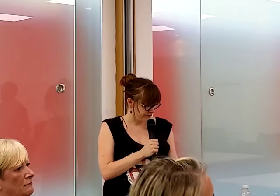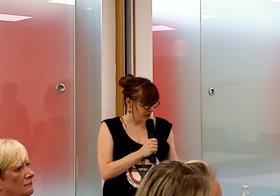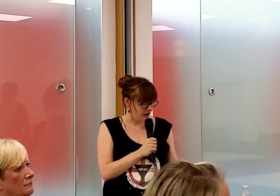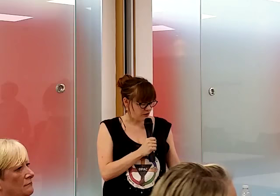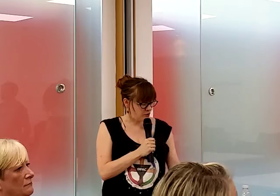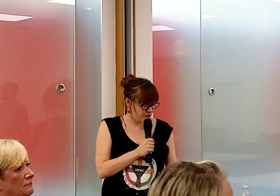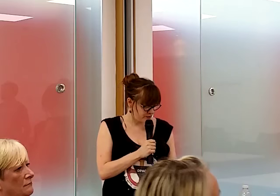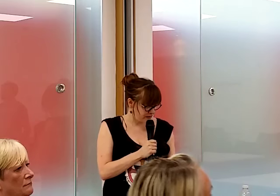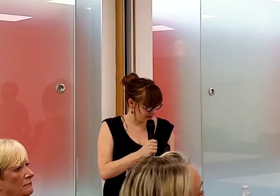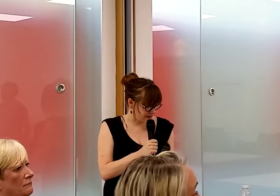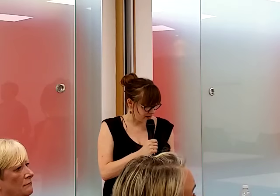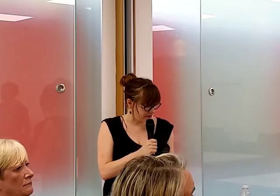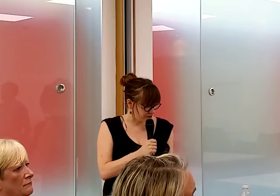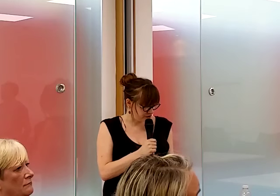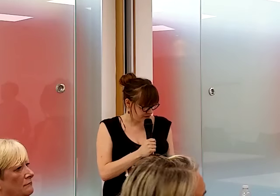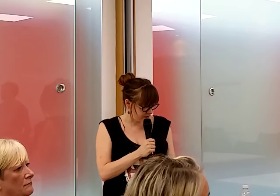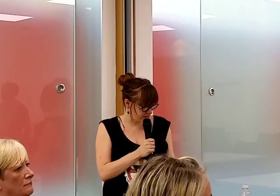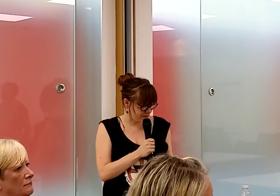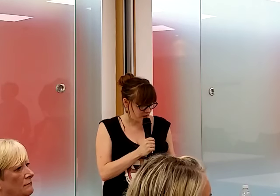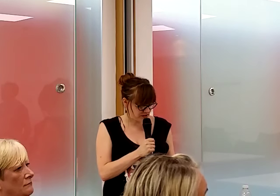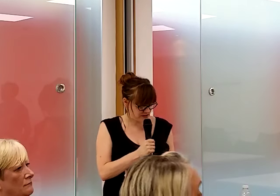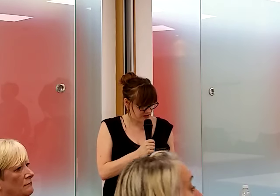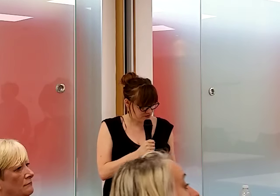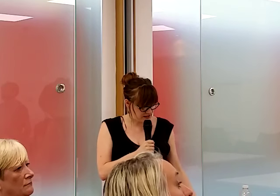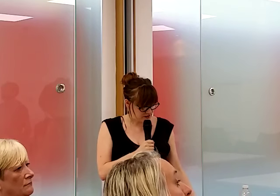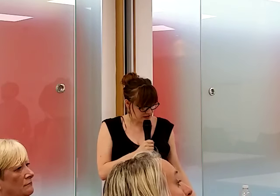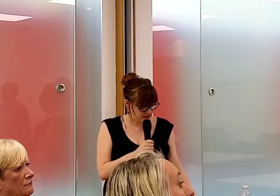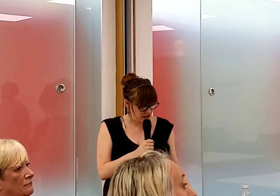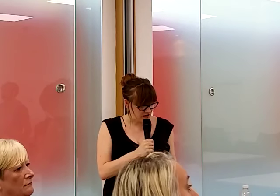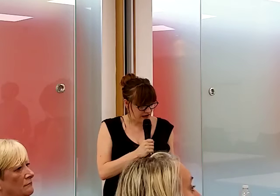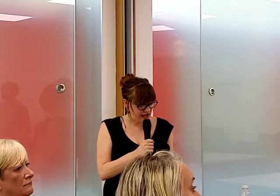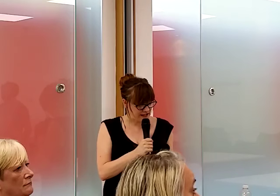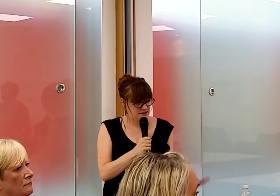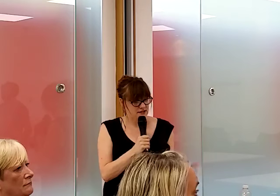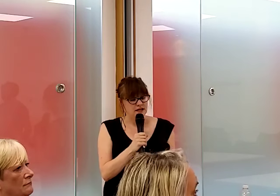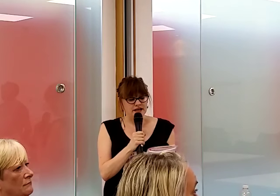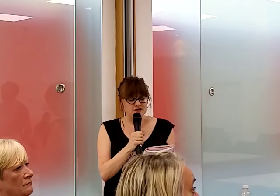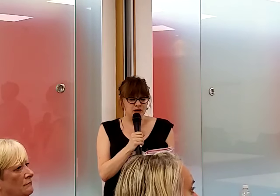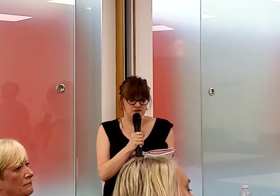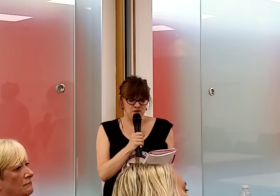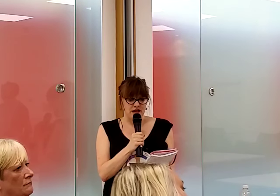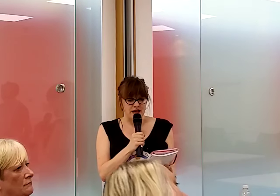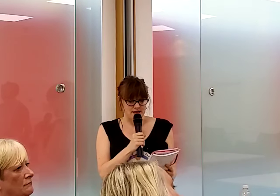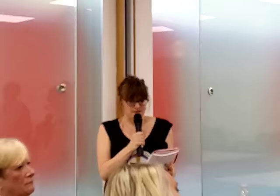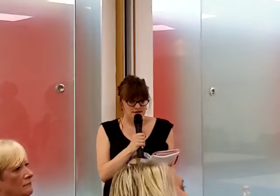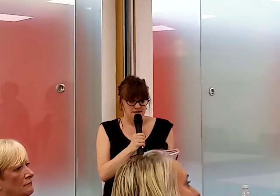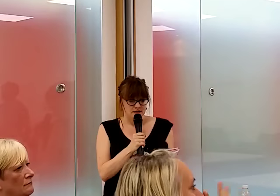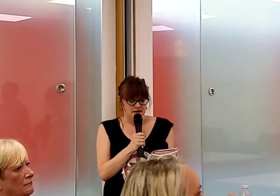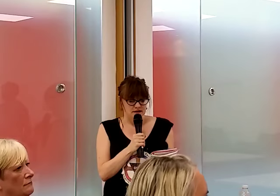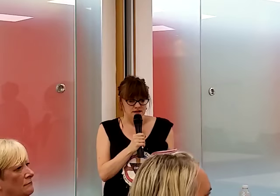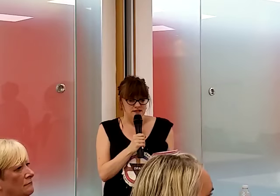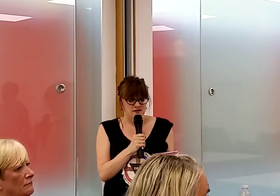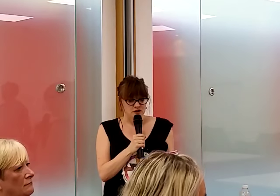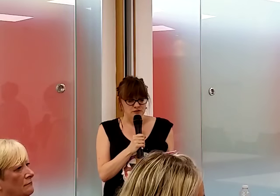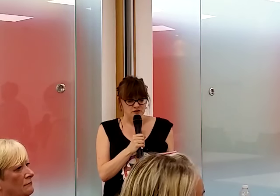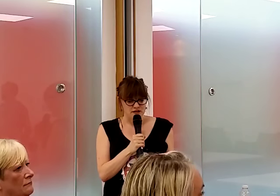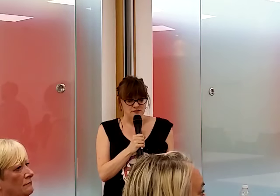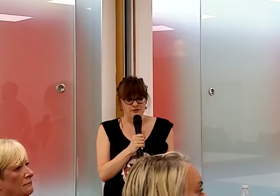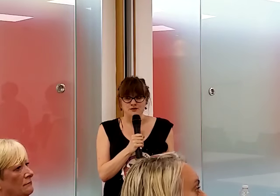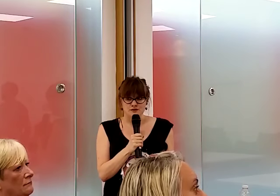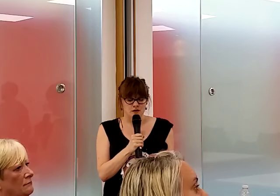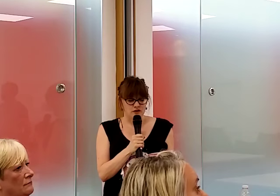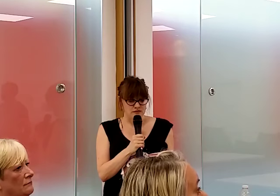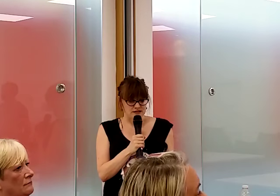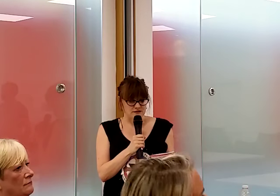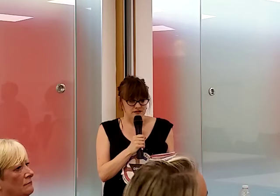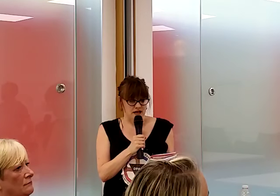lost. Our corporate media have dutifully spouted this rhetoric of hate and have blood on their hands. This is a human